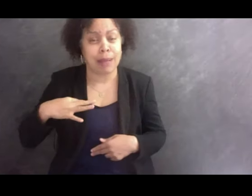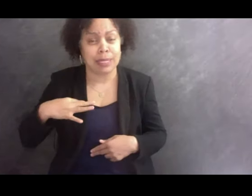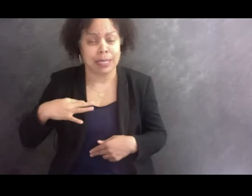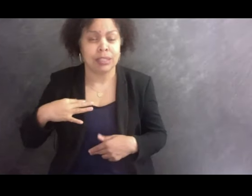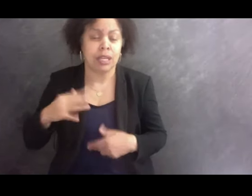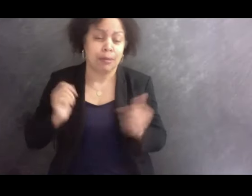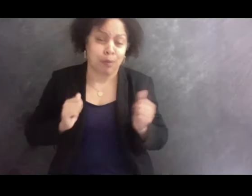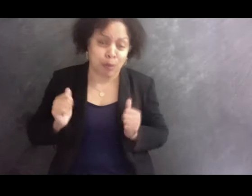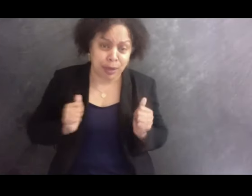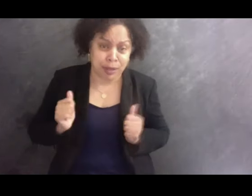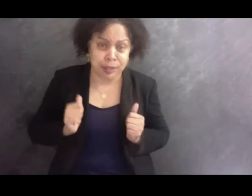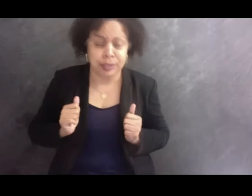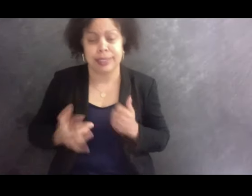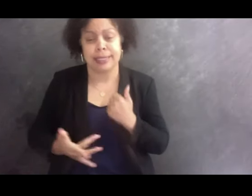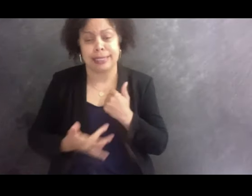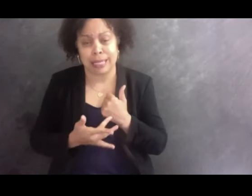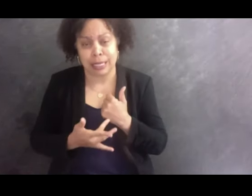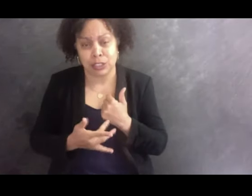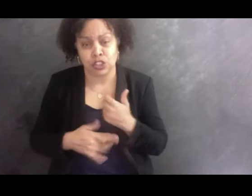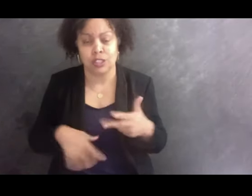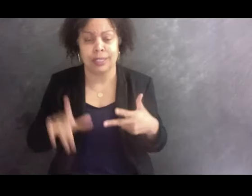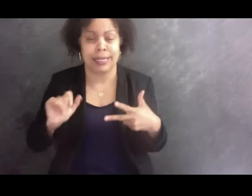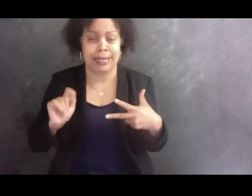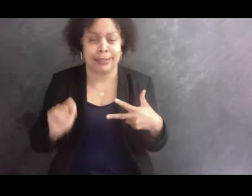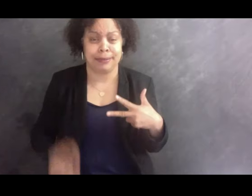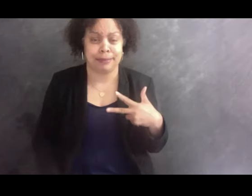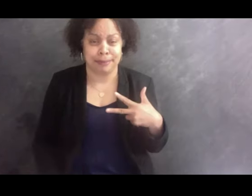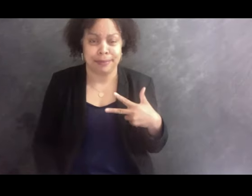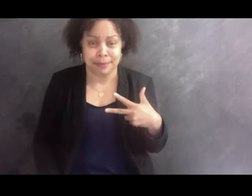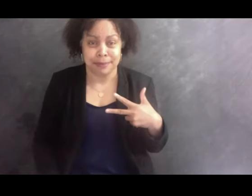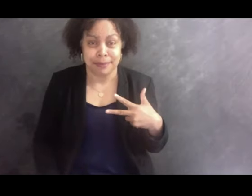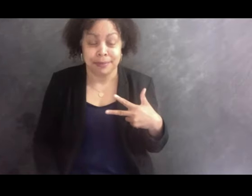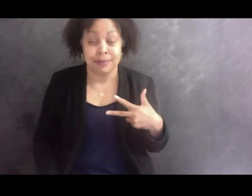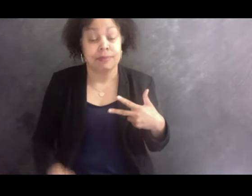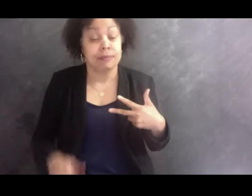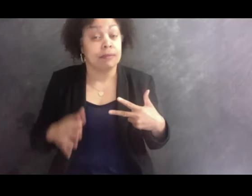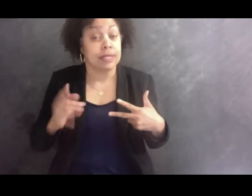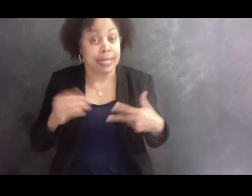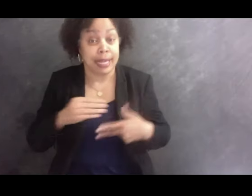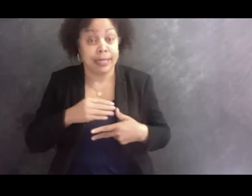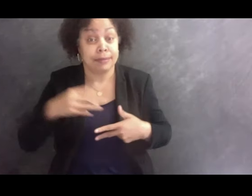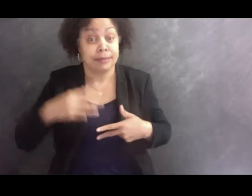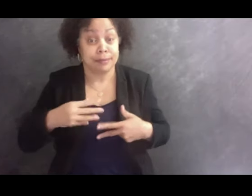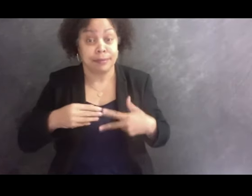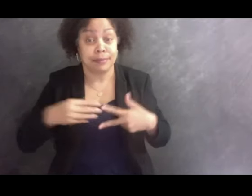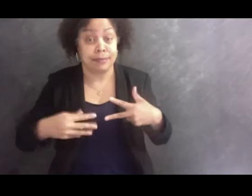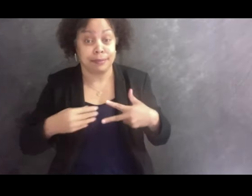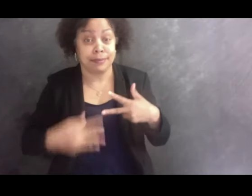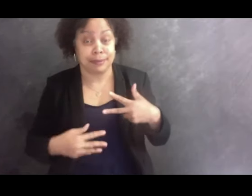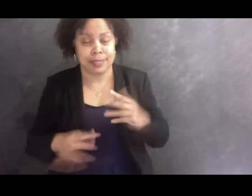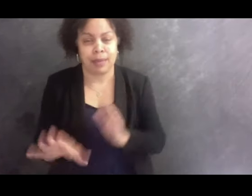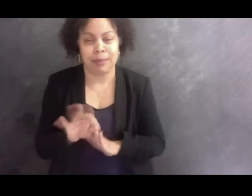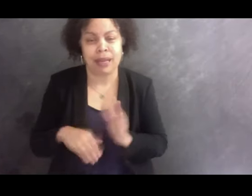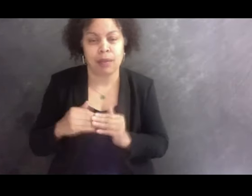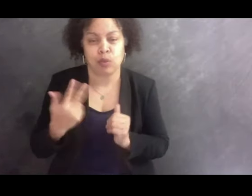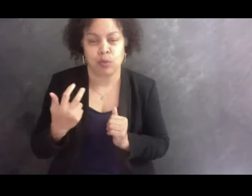performing arts, technology, and literature. Within that, you can choose up to three subcategories. So for example,